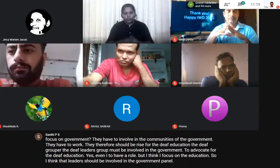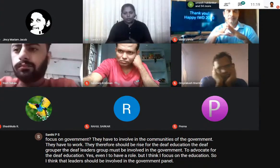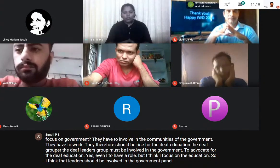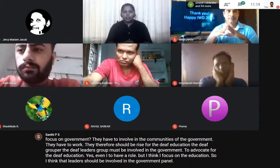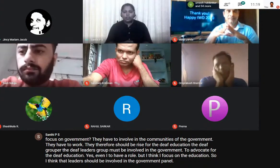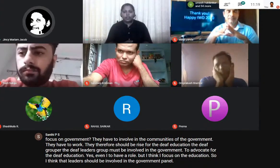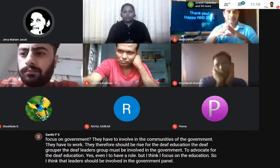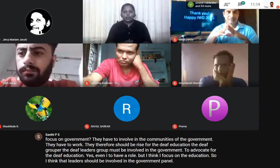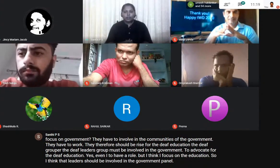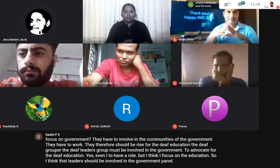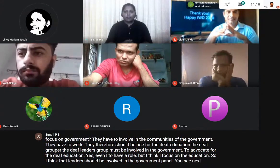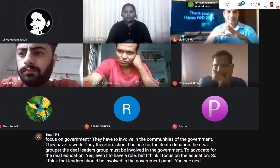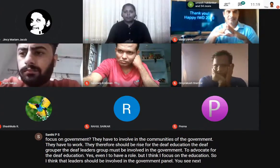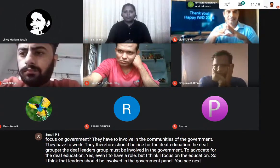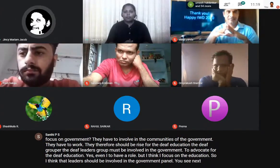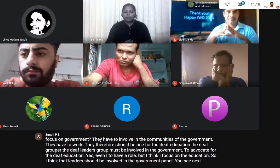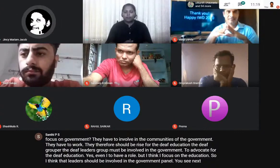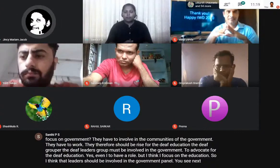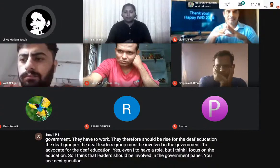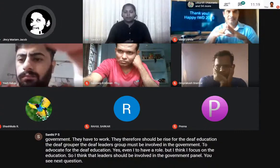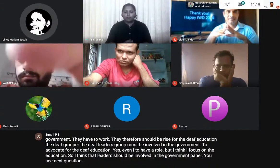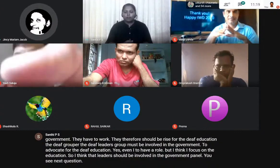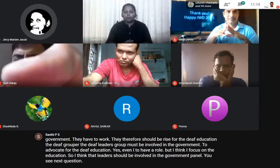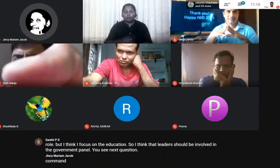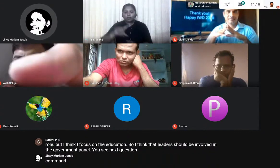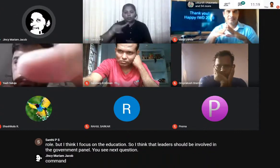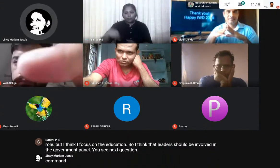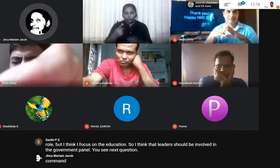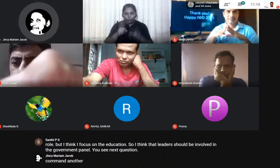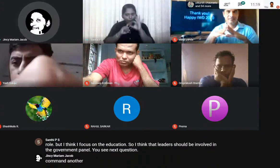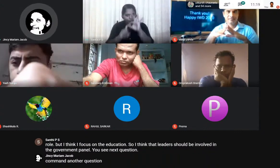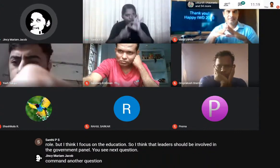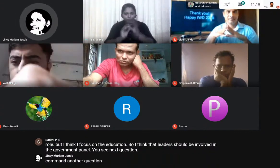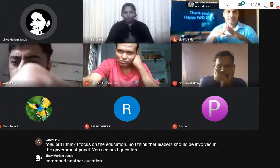Jinsi, next question. Okay, ma'am. Another question from Parvati Pavitran.